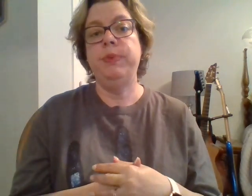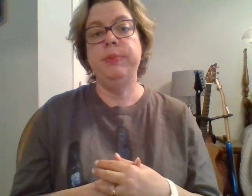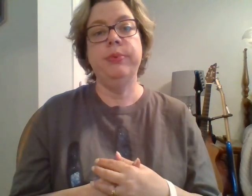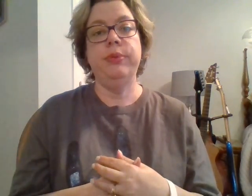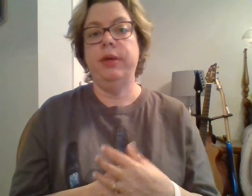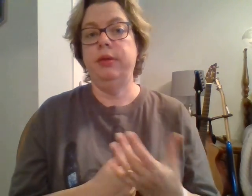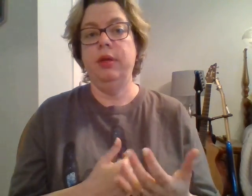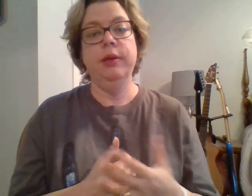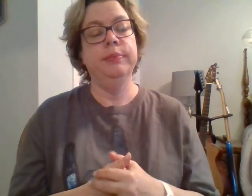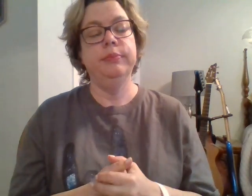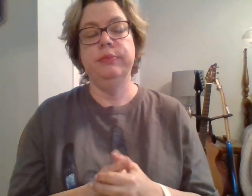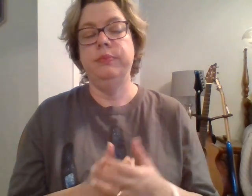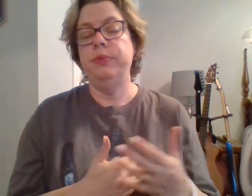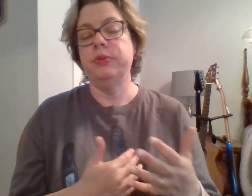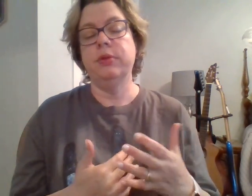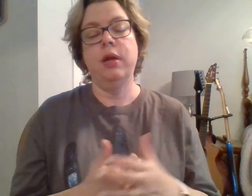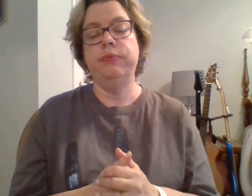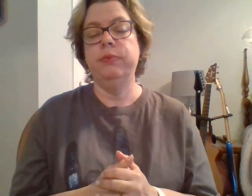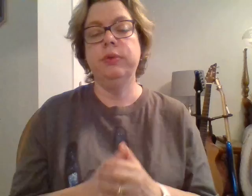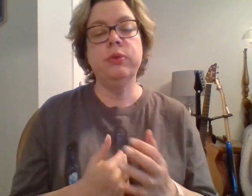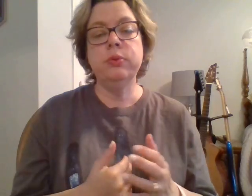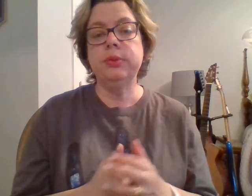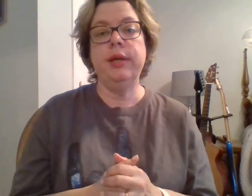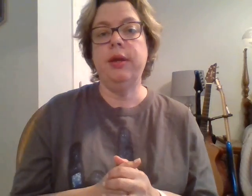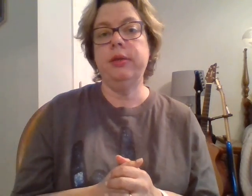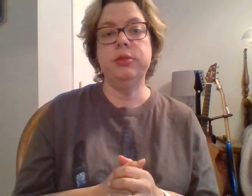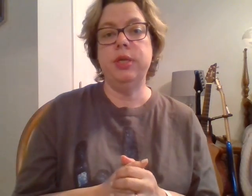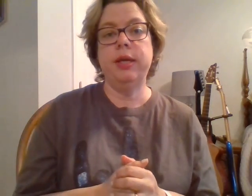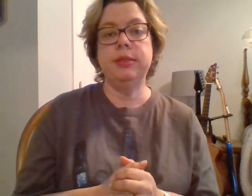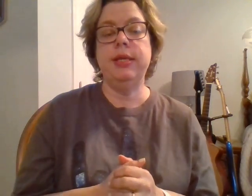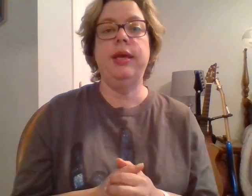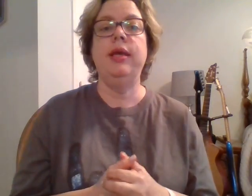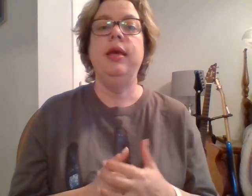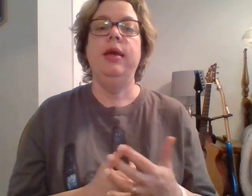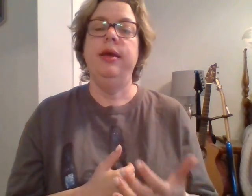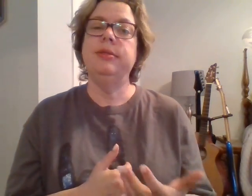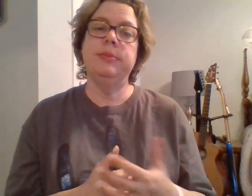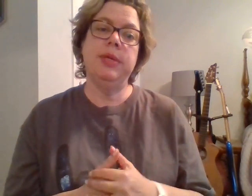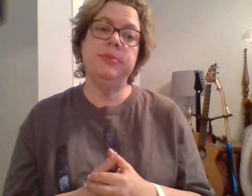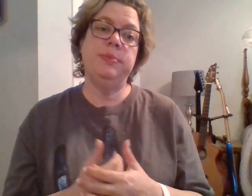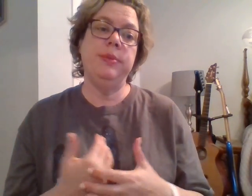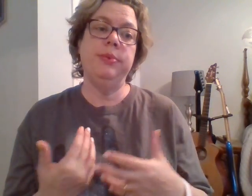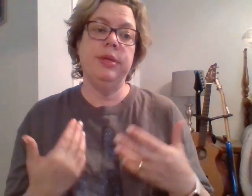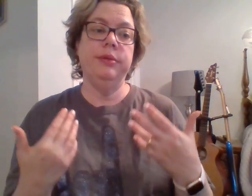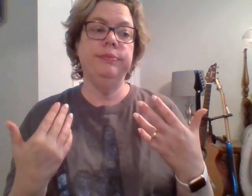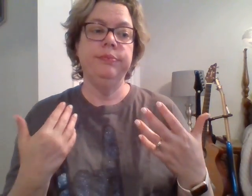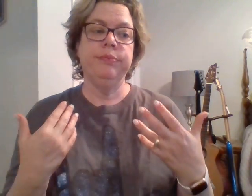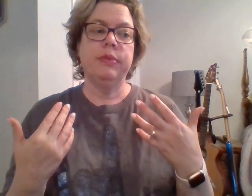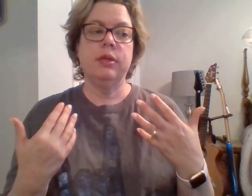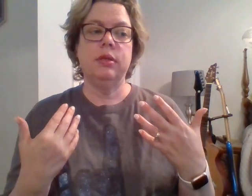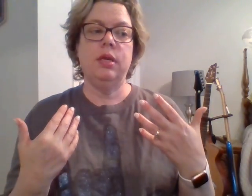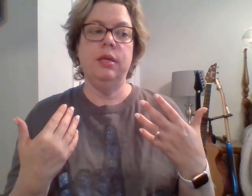people there's a lot of really cool technology out today, and sometimes people